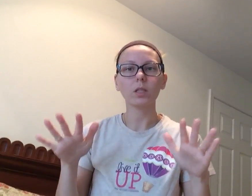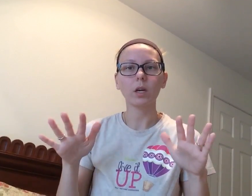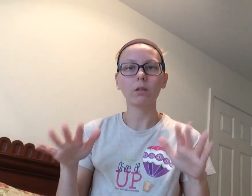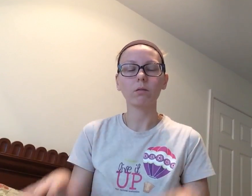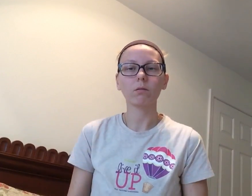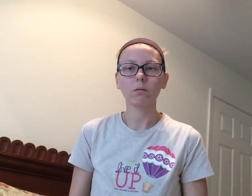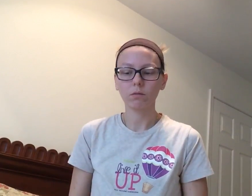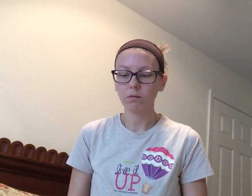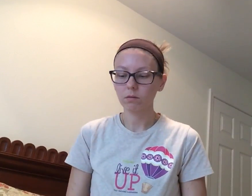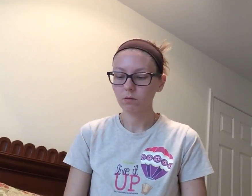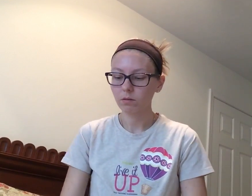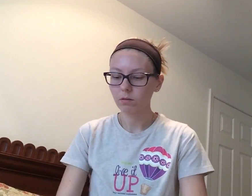done.